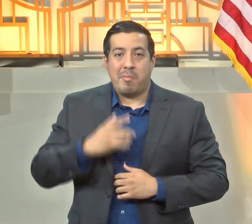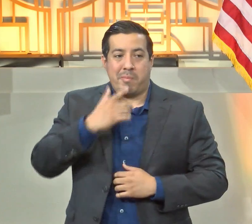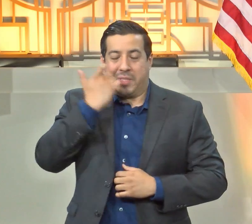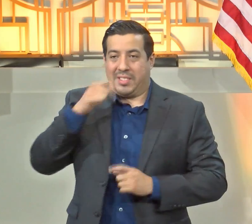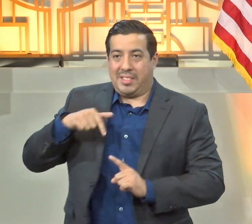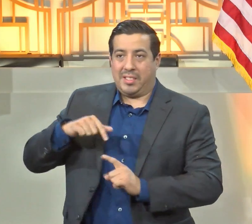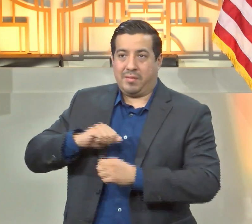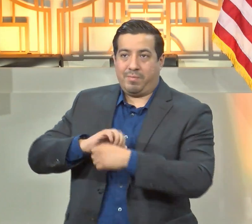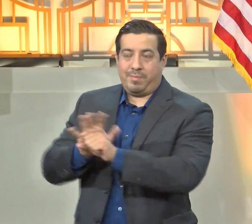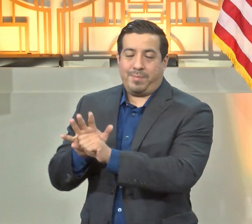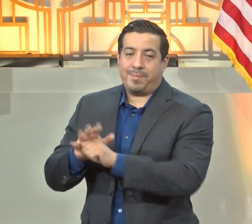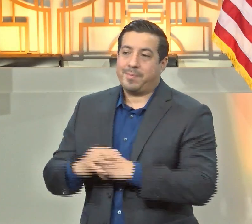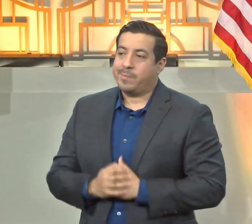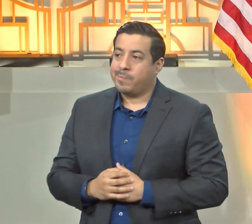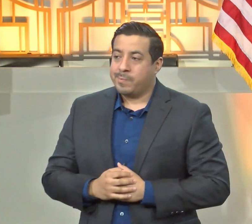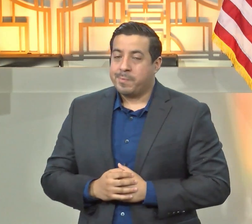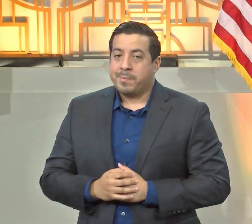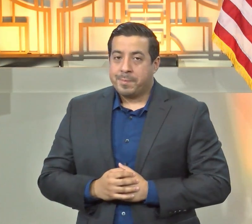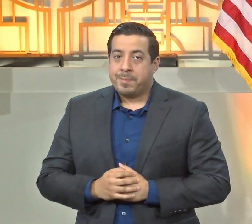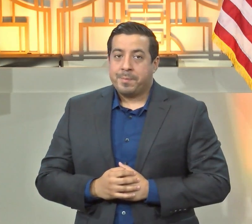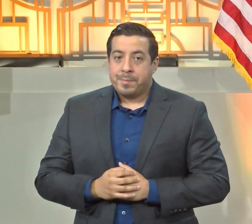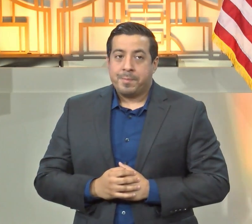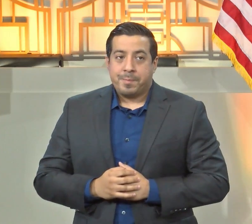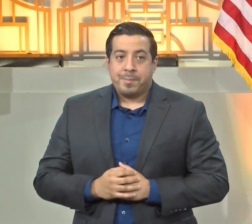virus, and